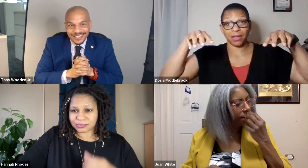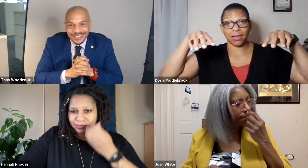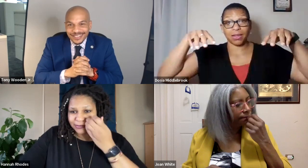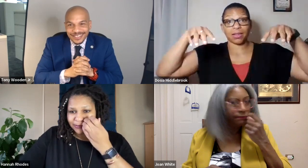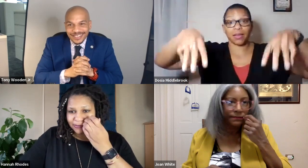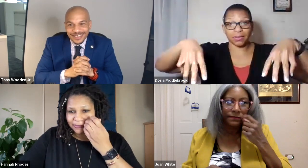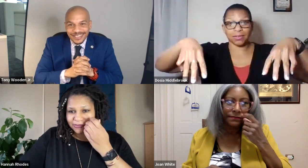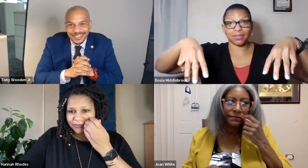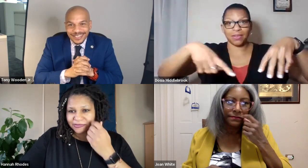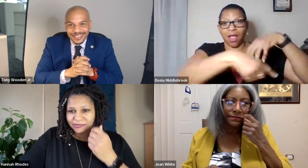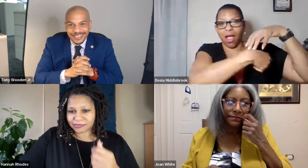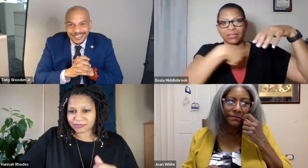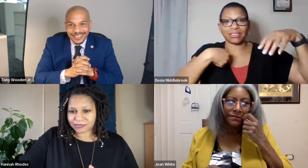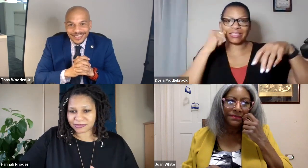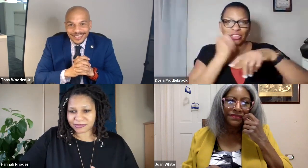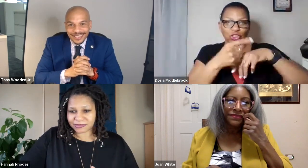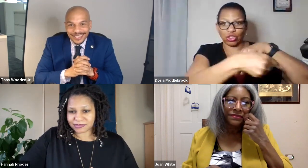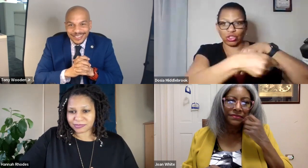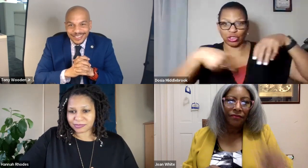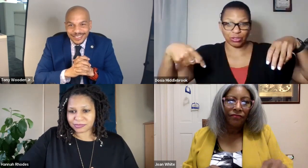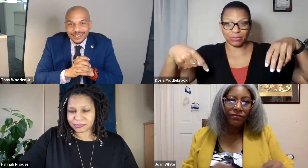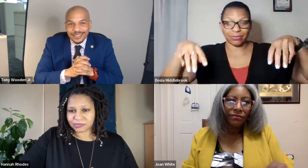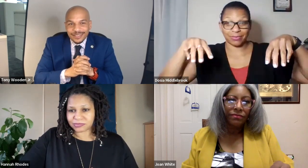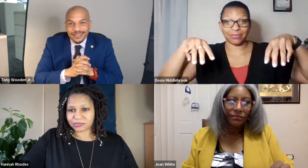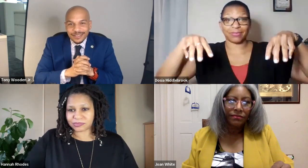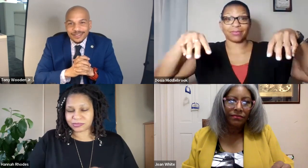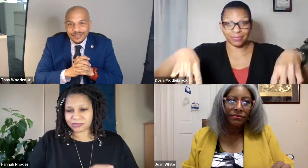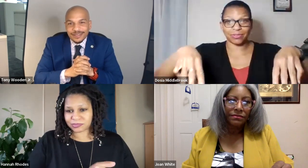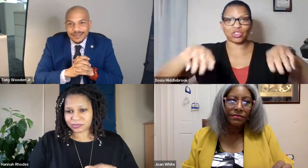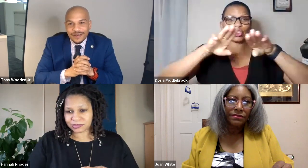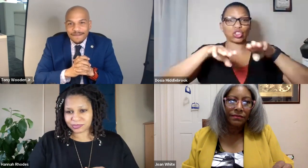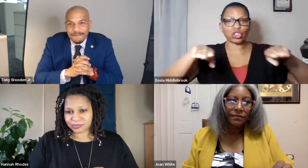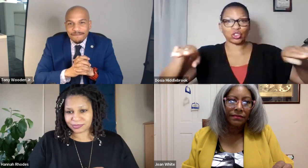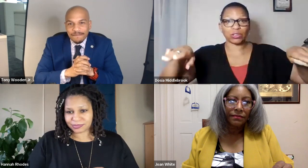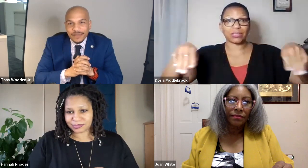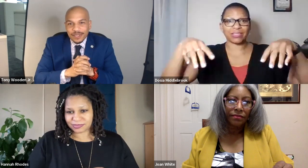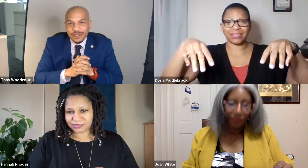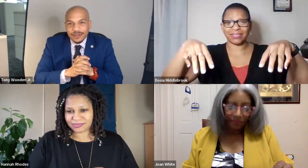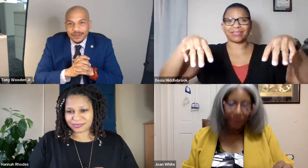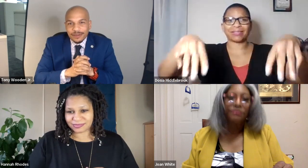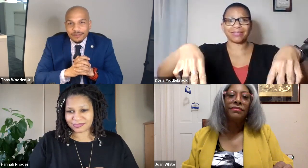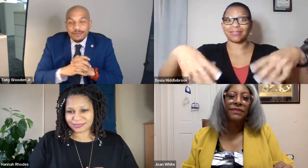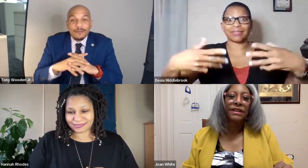So it's a lot. The family tree is a lot. Dose is saying there's so many. And even just